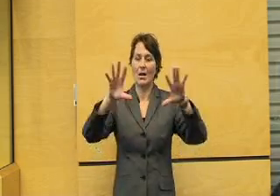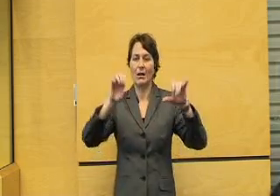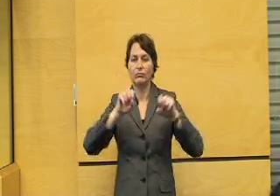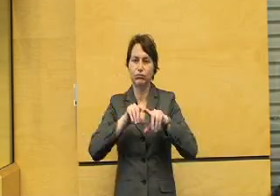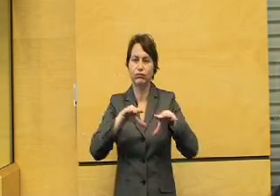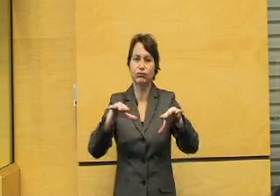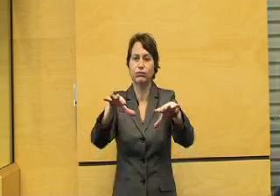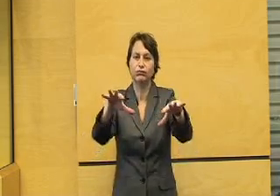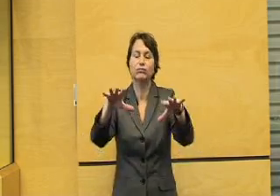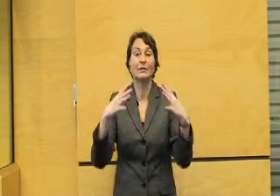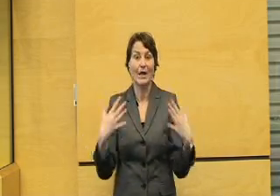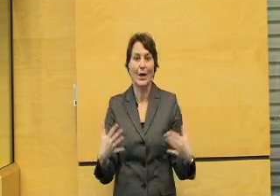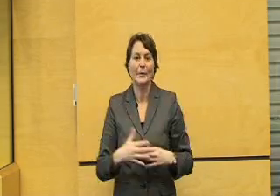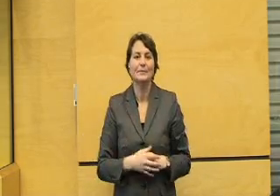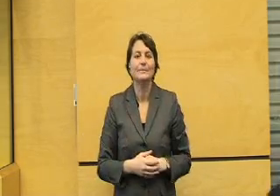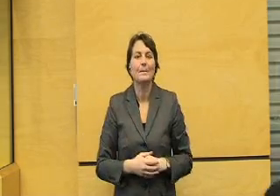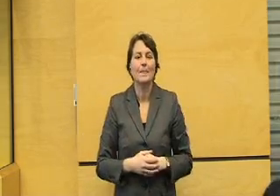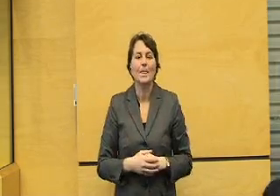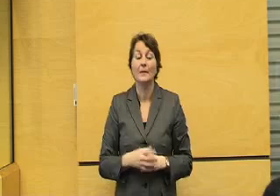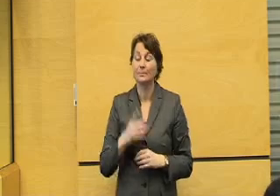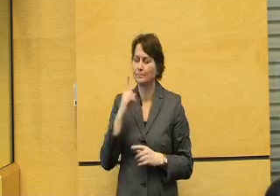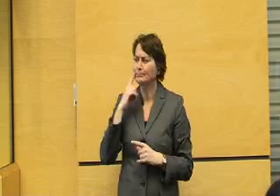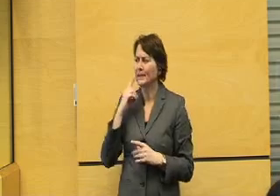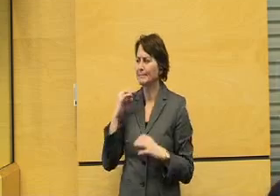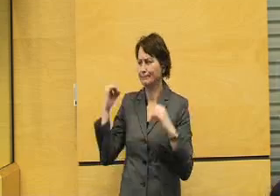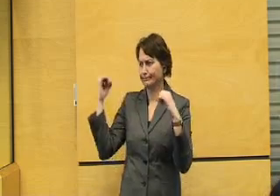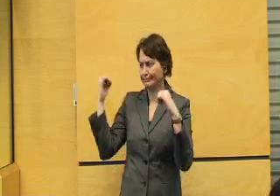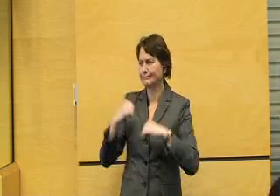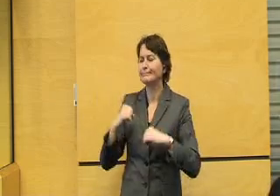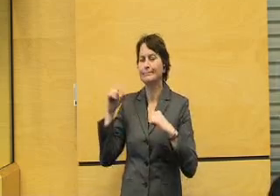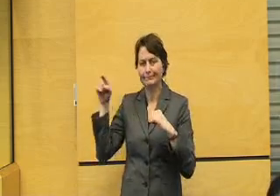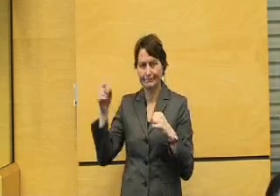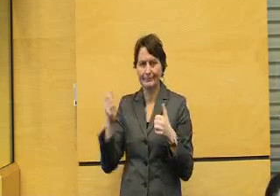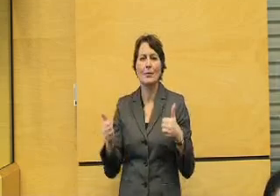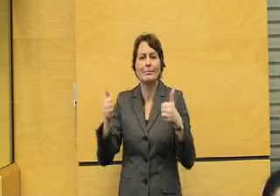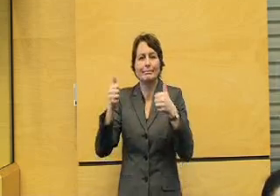agree with my colleague Teresia that it is excellent to hear